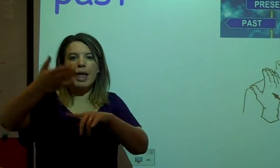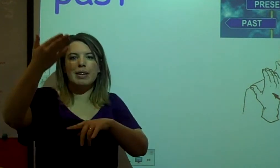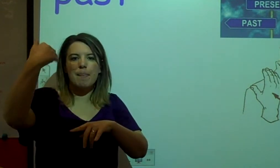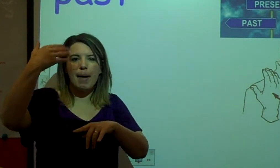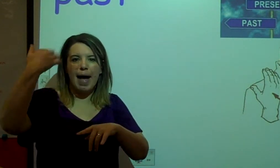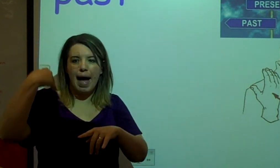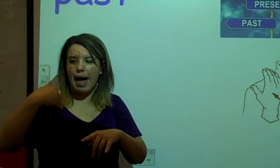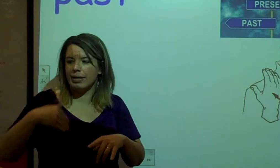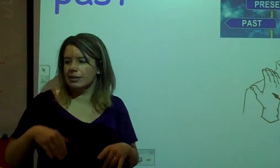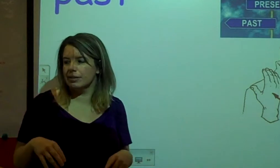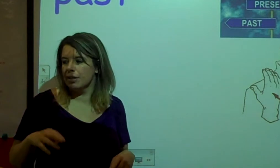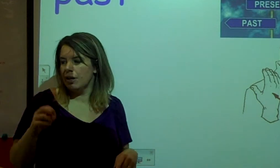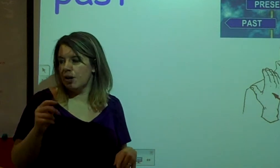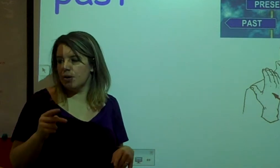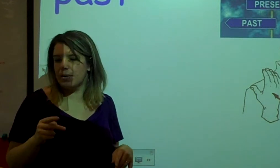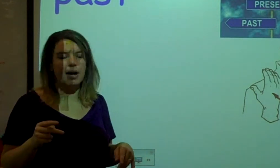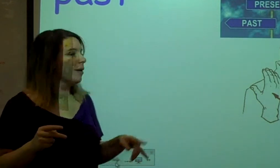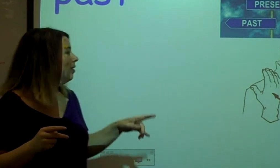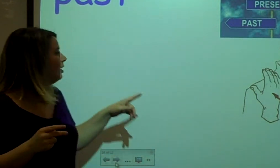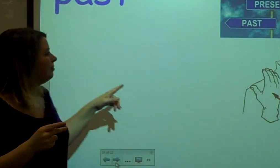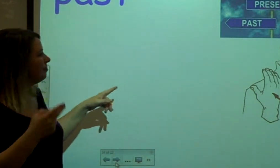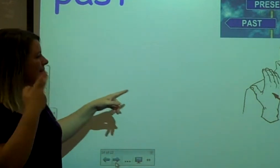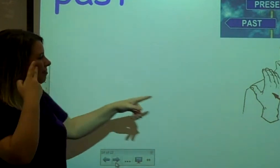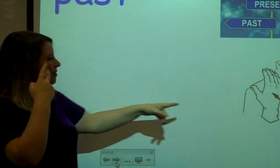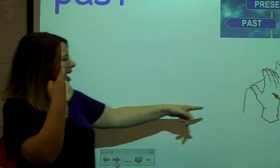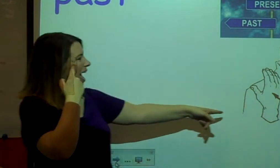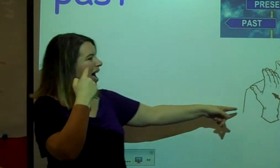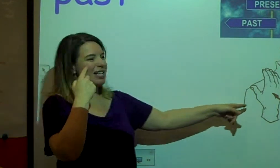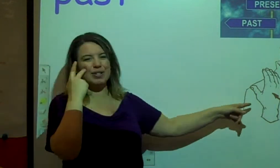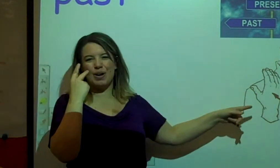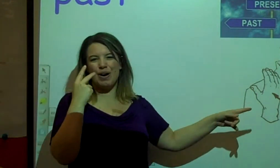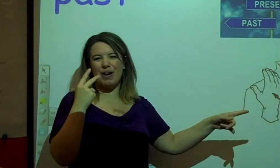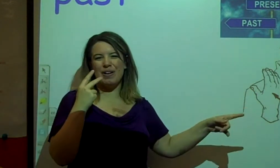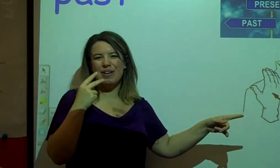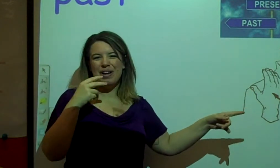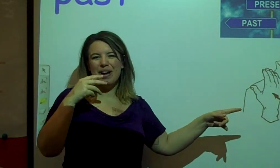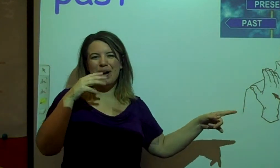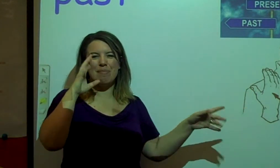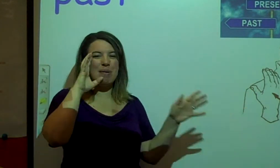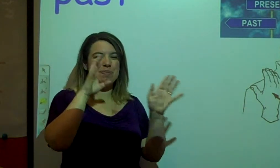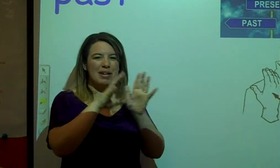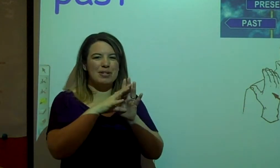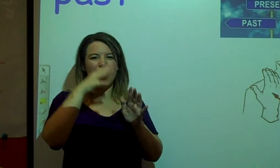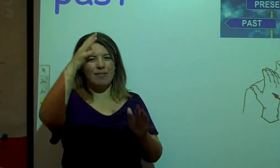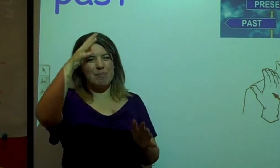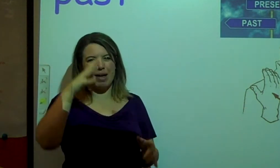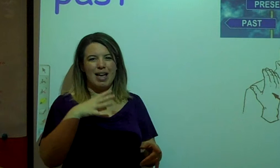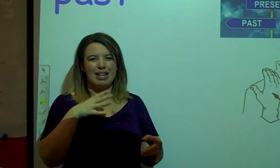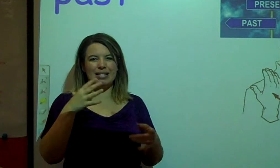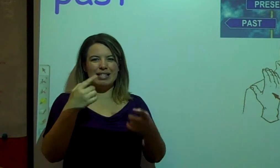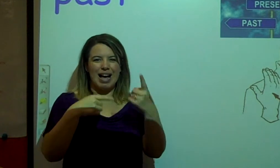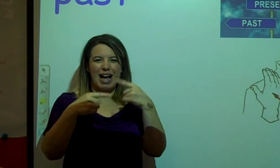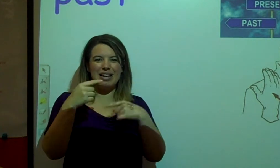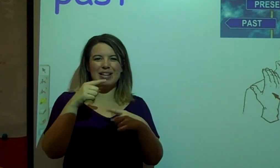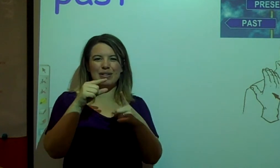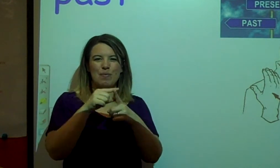In the past, okay? I saw a picture of a man signing the